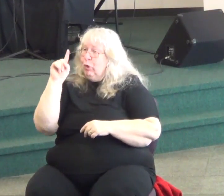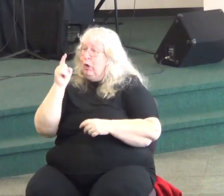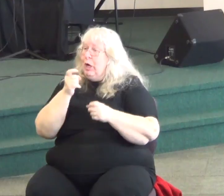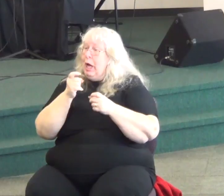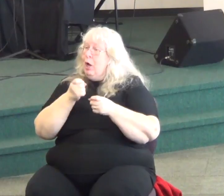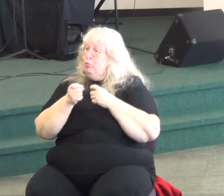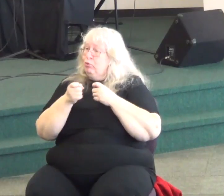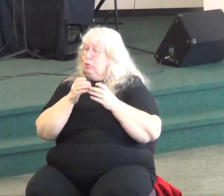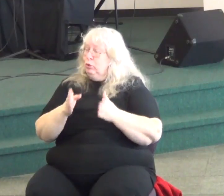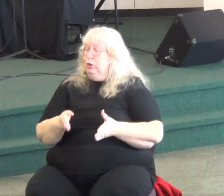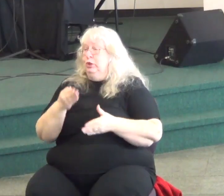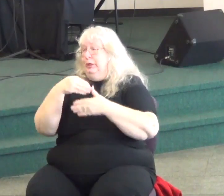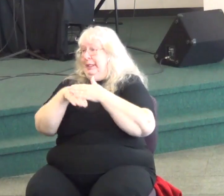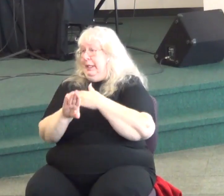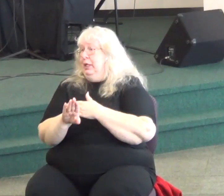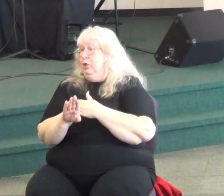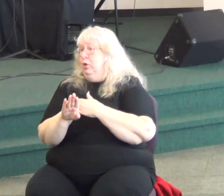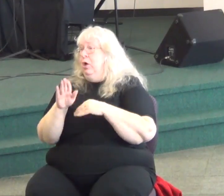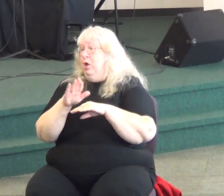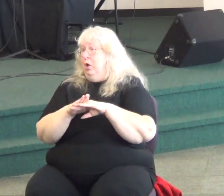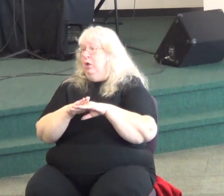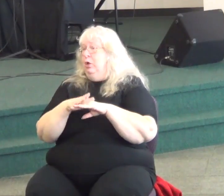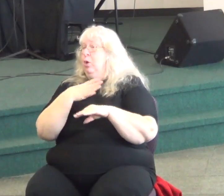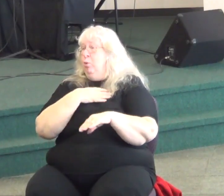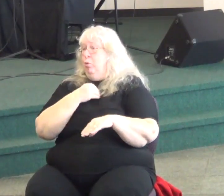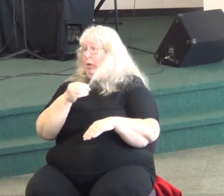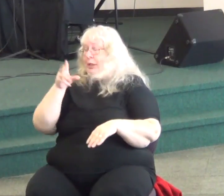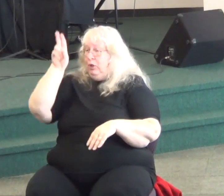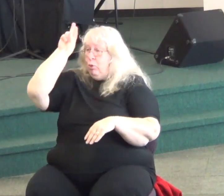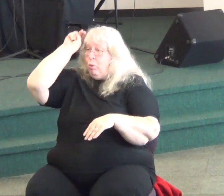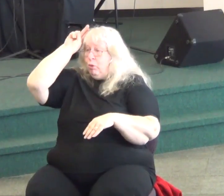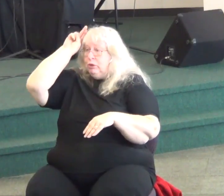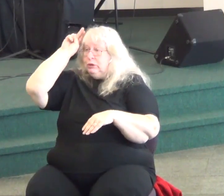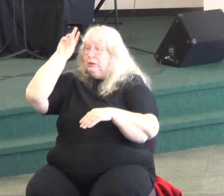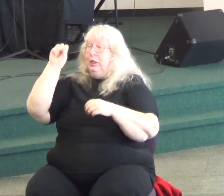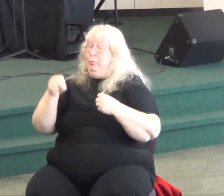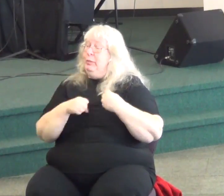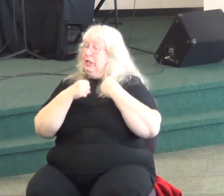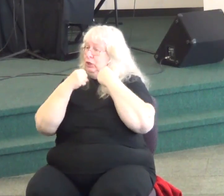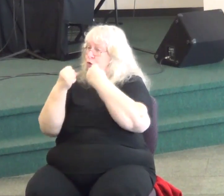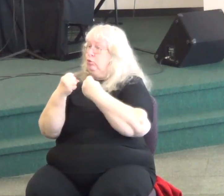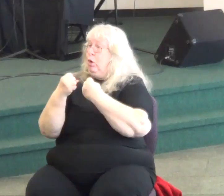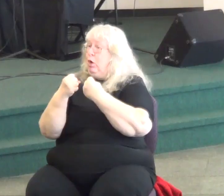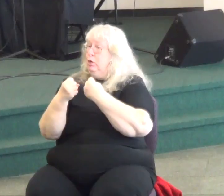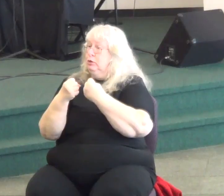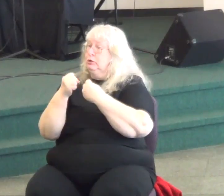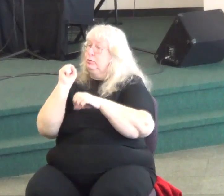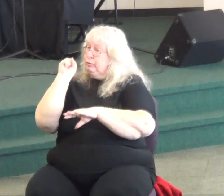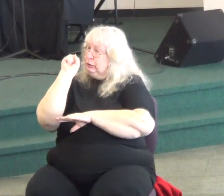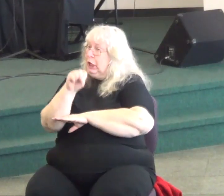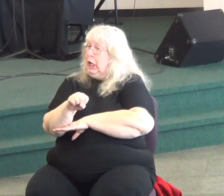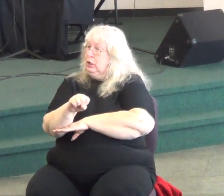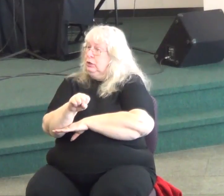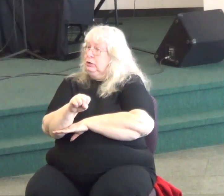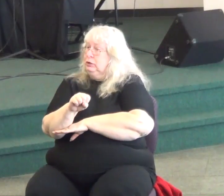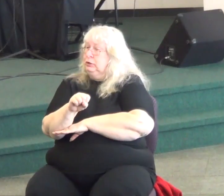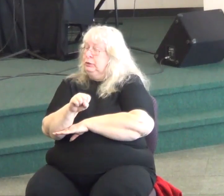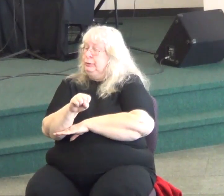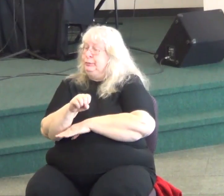than anything they've ever experienced. He has confidence. He has perseverance. He can take you out